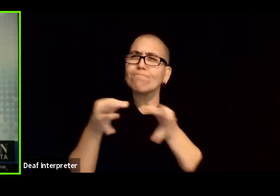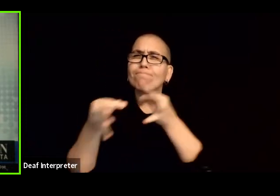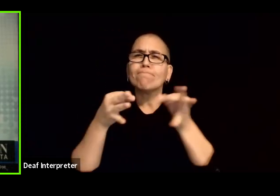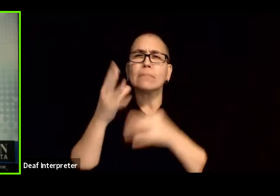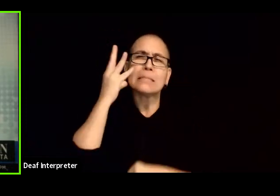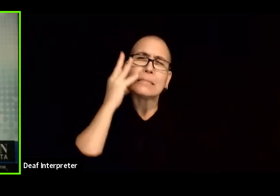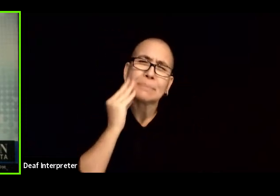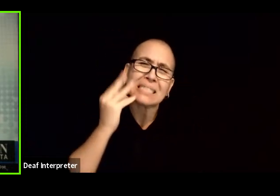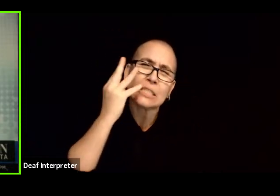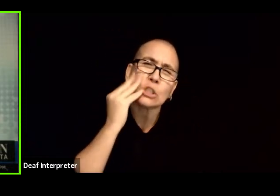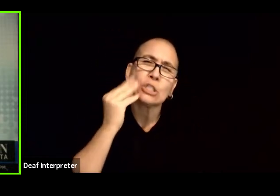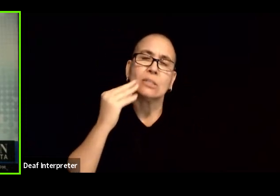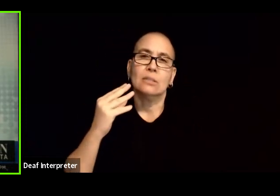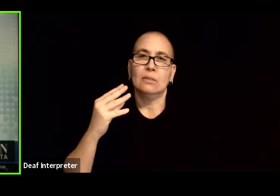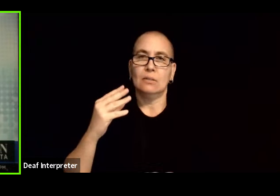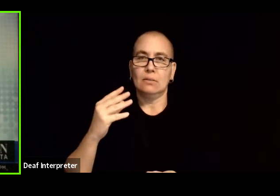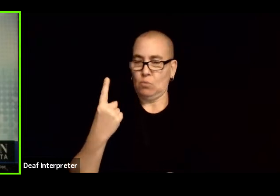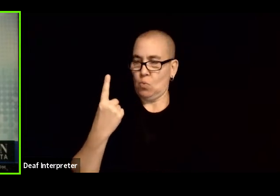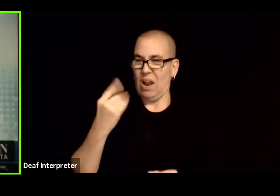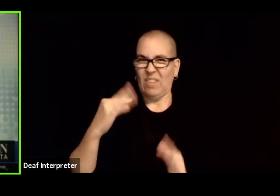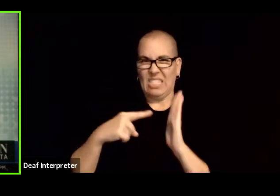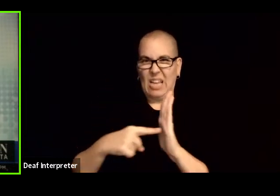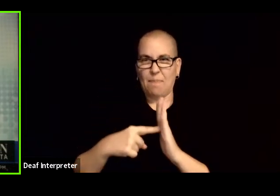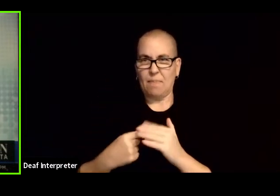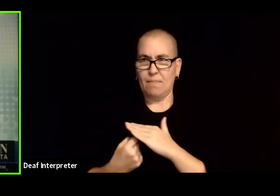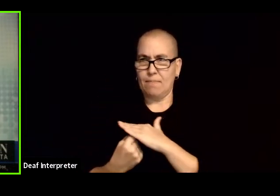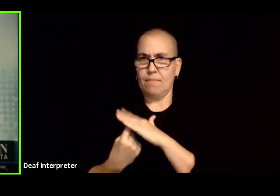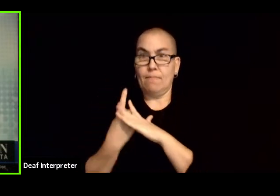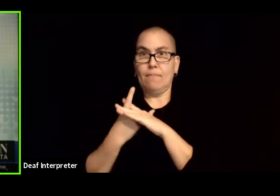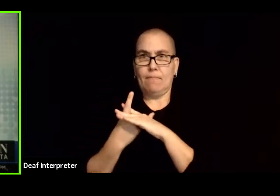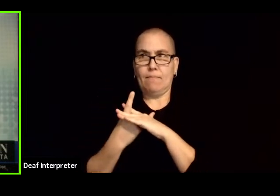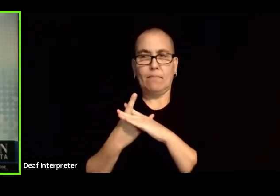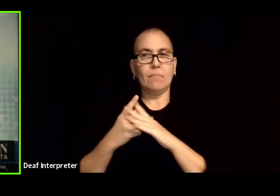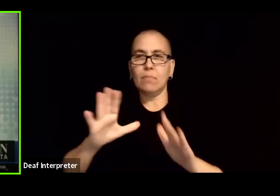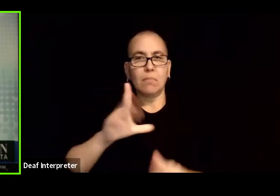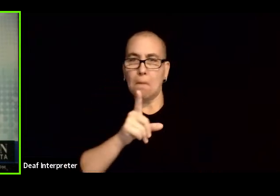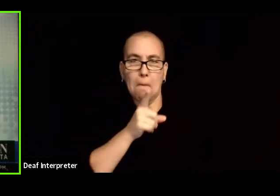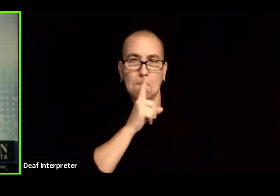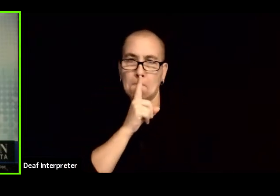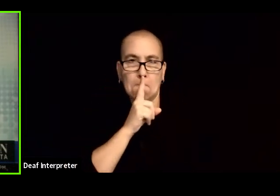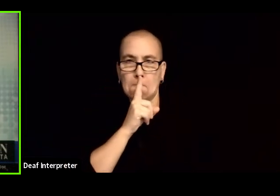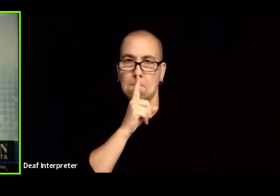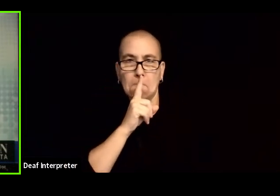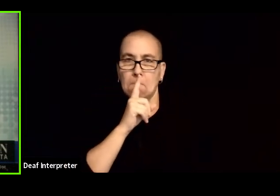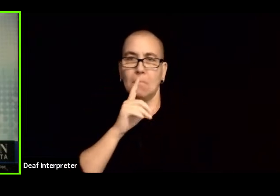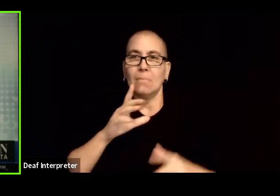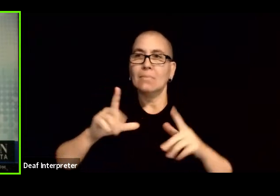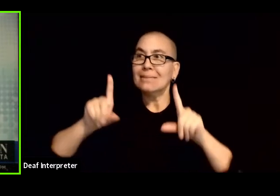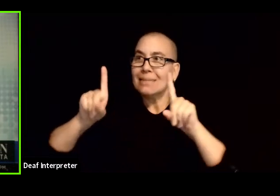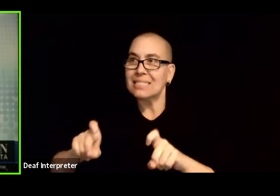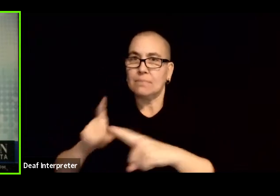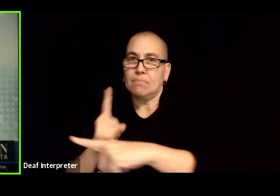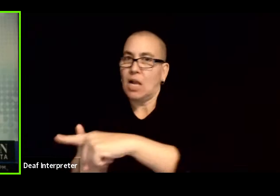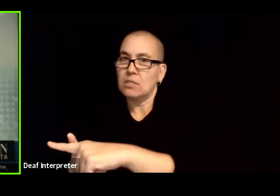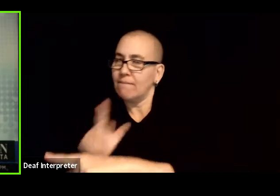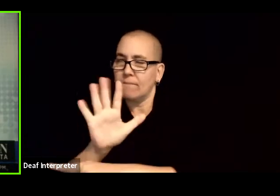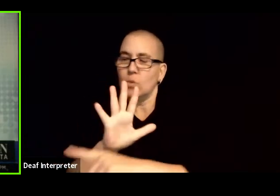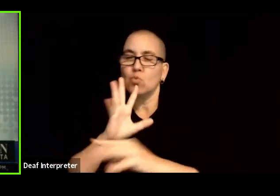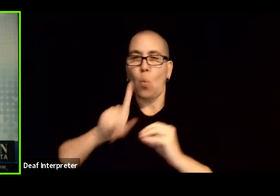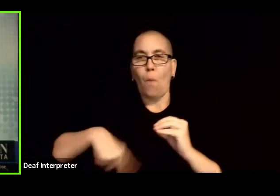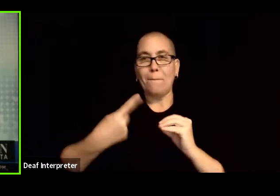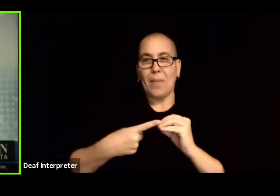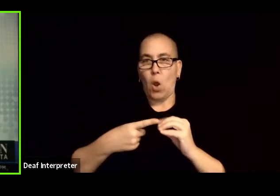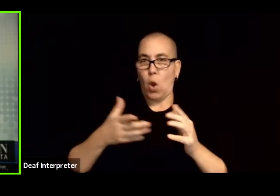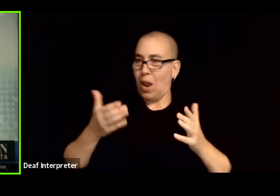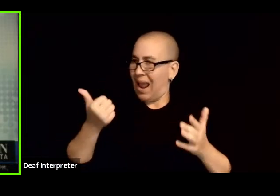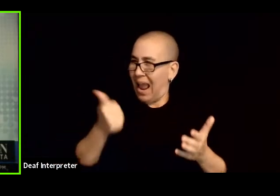It does not mean workers who tested positive for COVID-19. However, anyone who is working